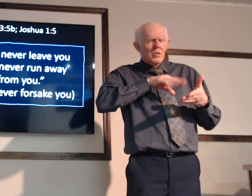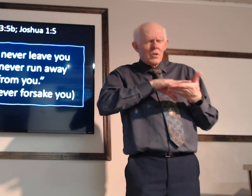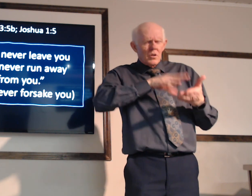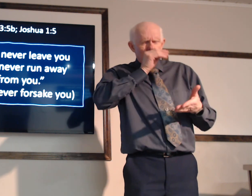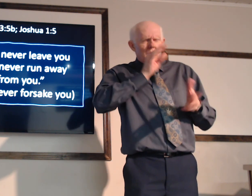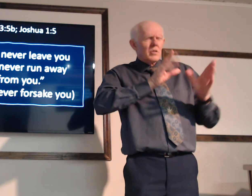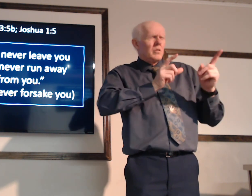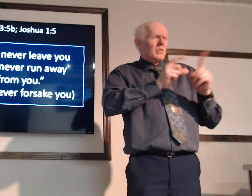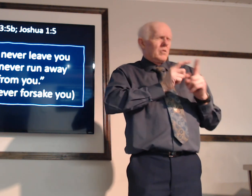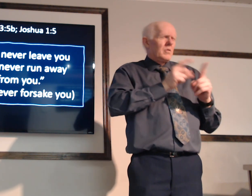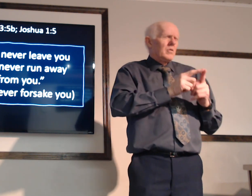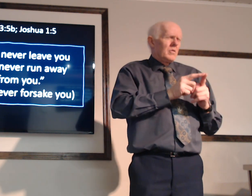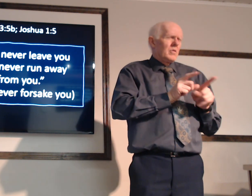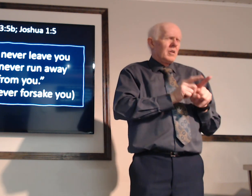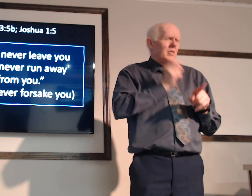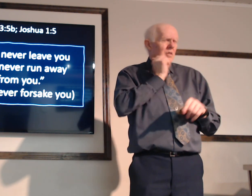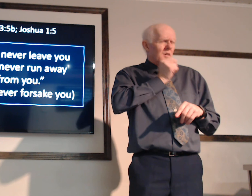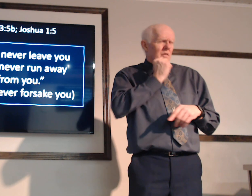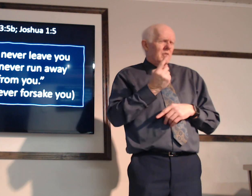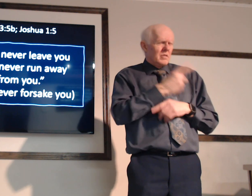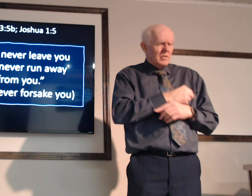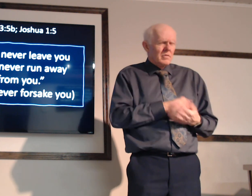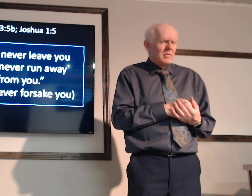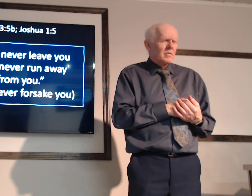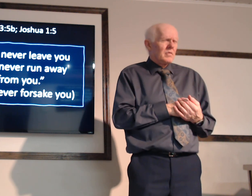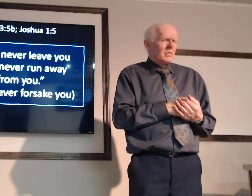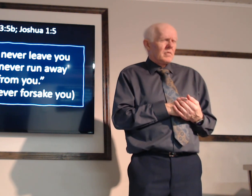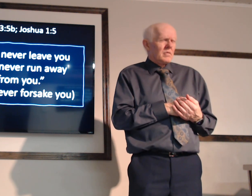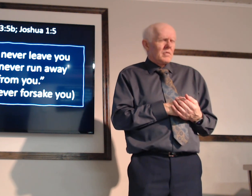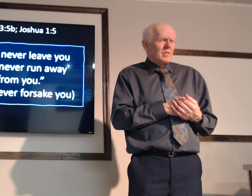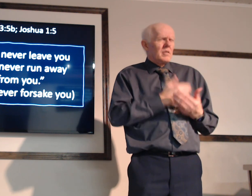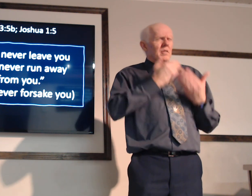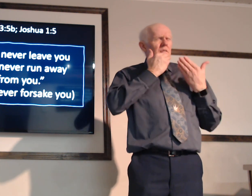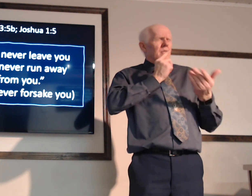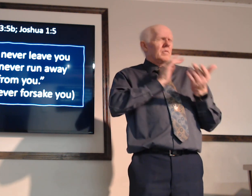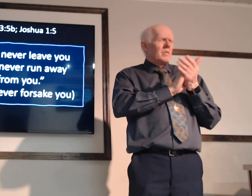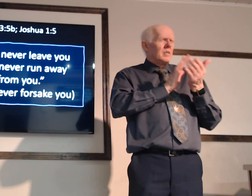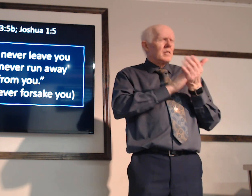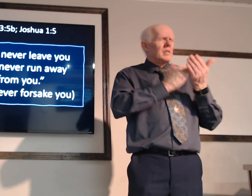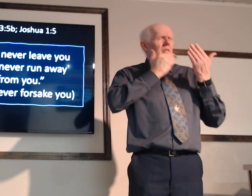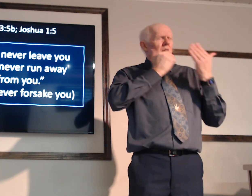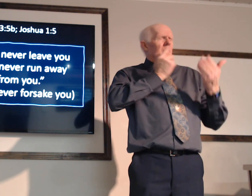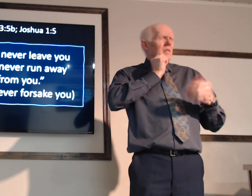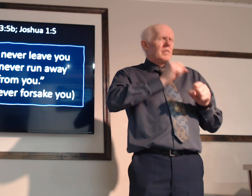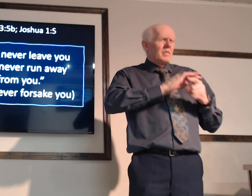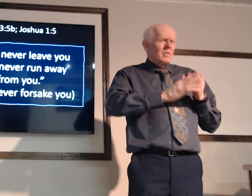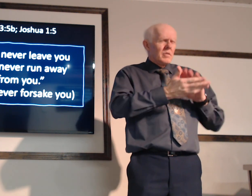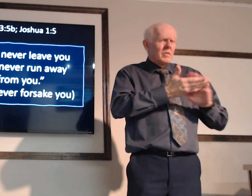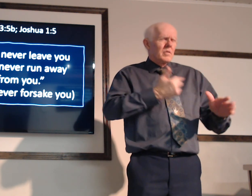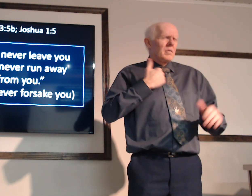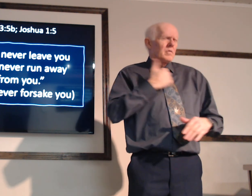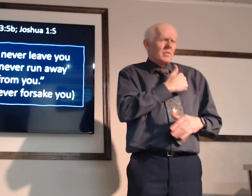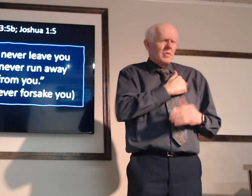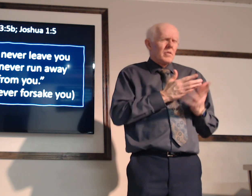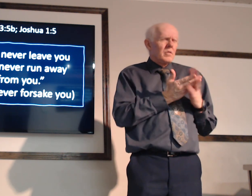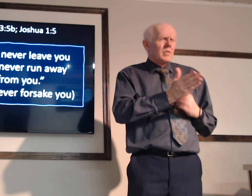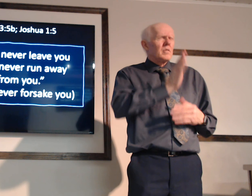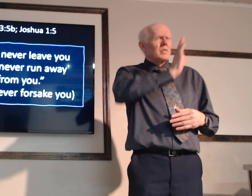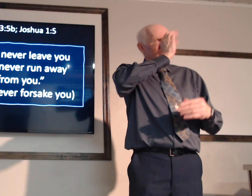keep reading and learning Your word every day. Thank You and we praise You. Forgive us